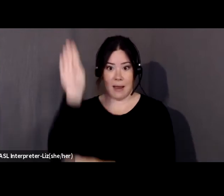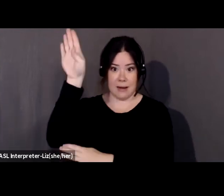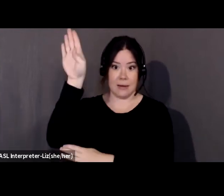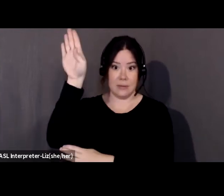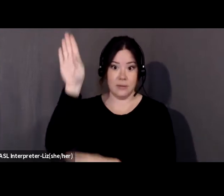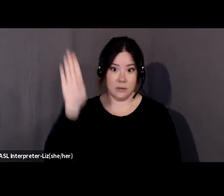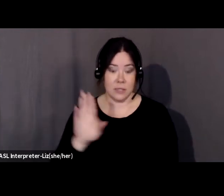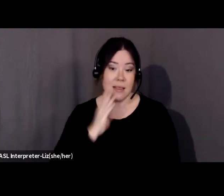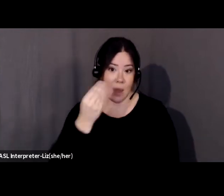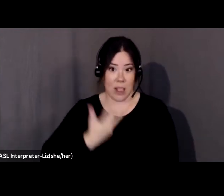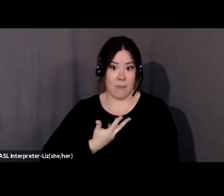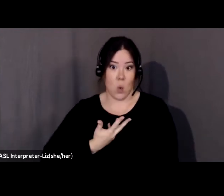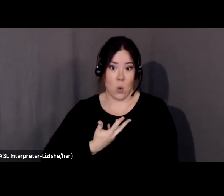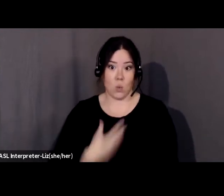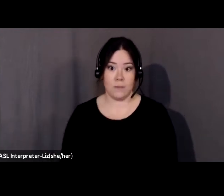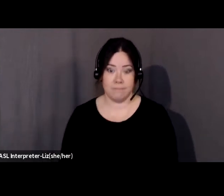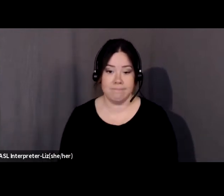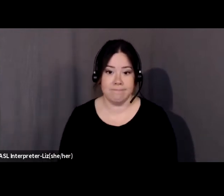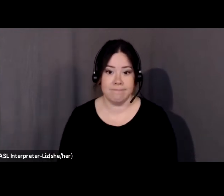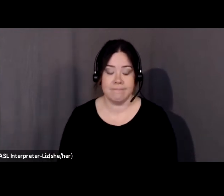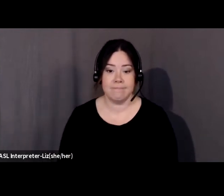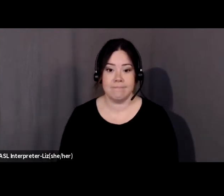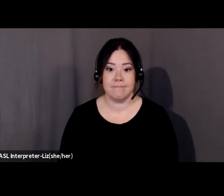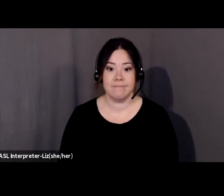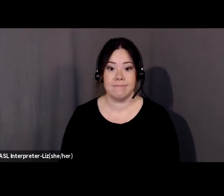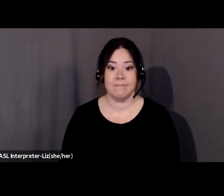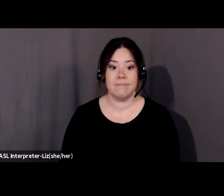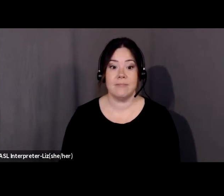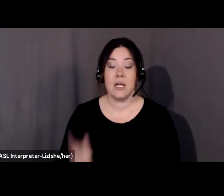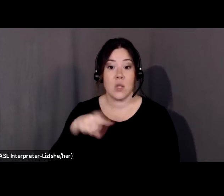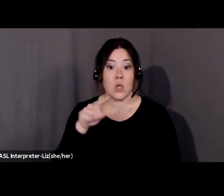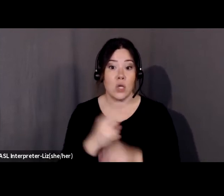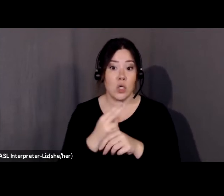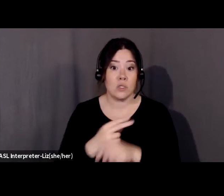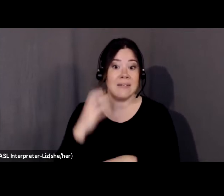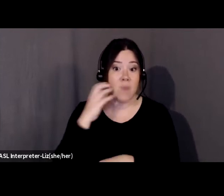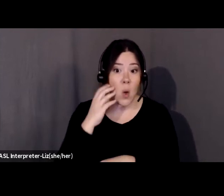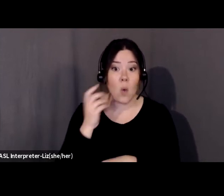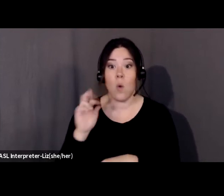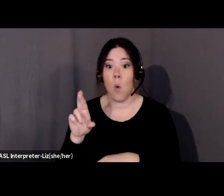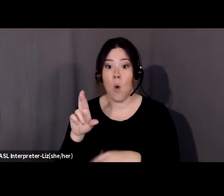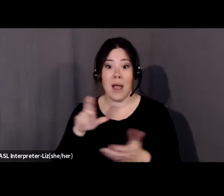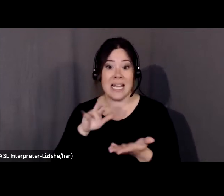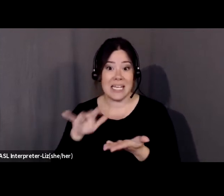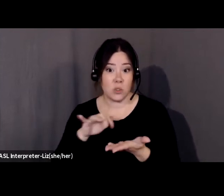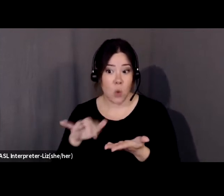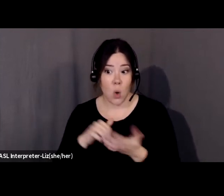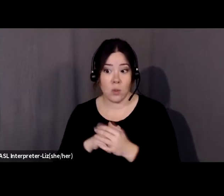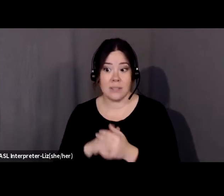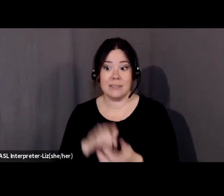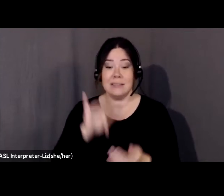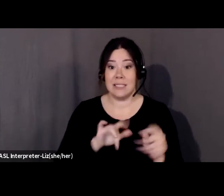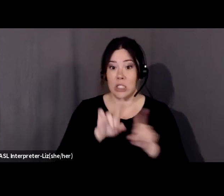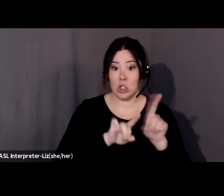will let us know you have a question. And for those of you on the phone or using keystrokes, you can press